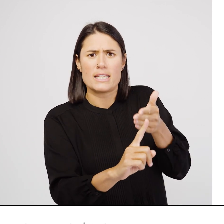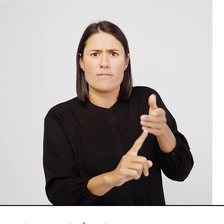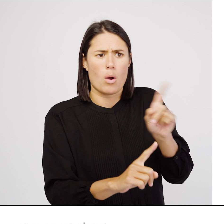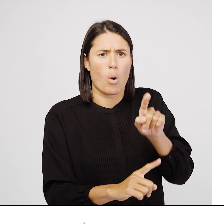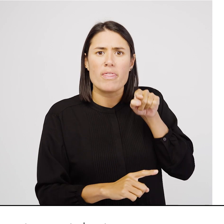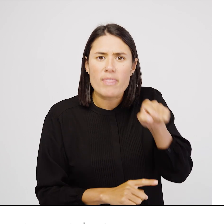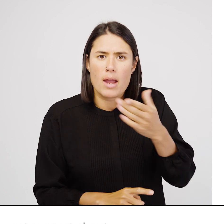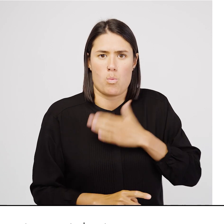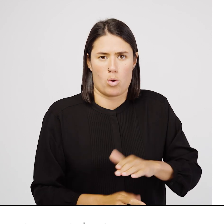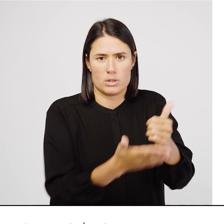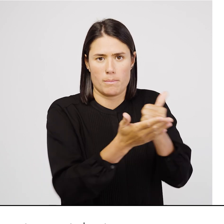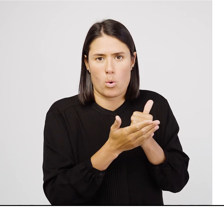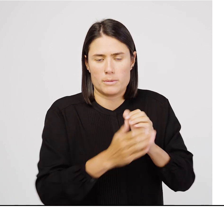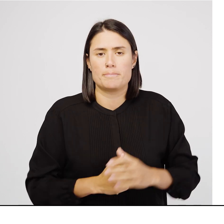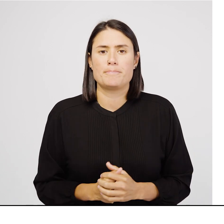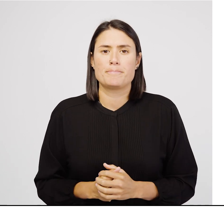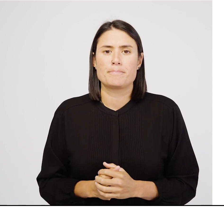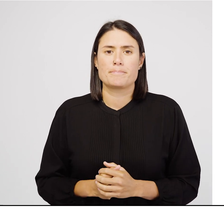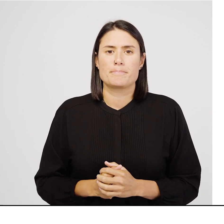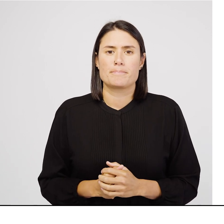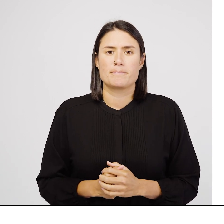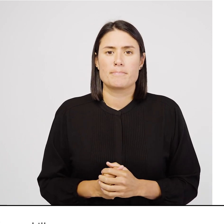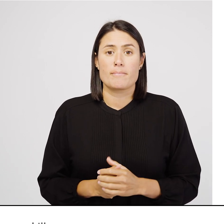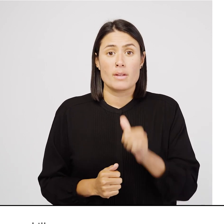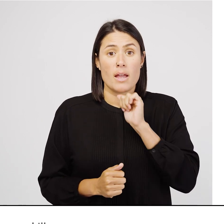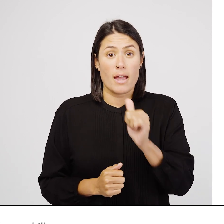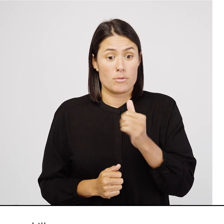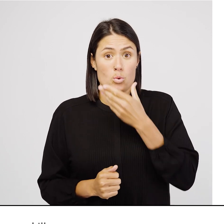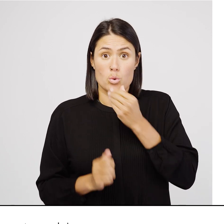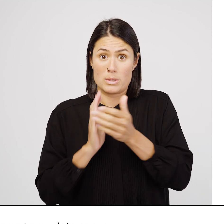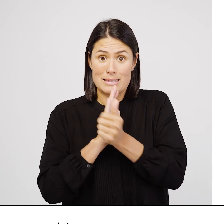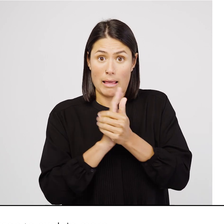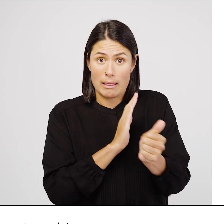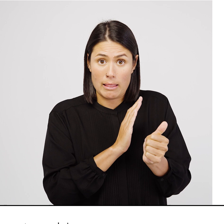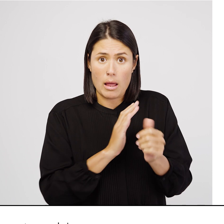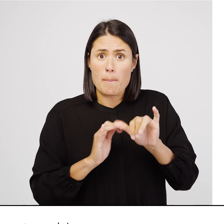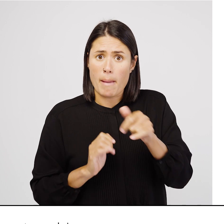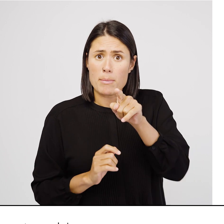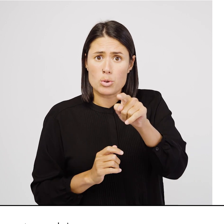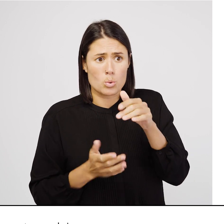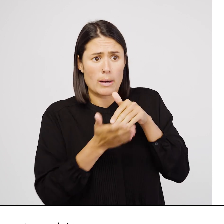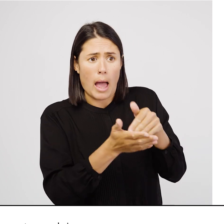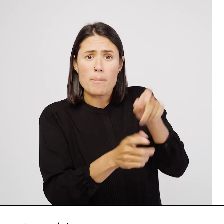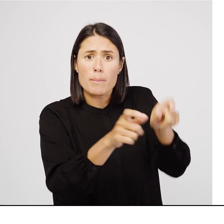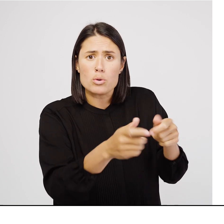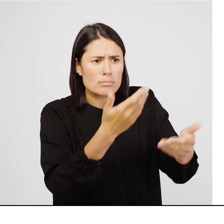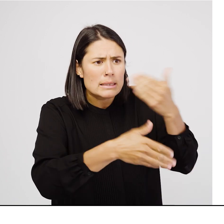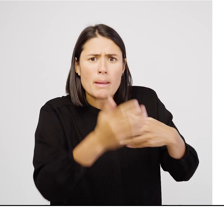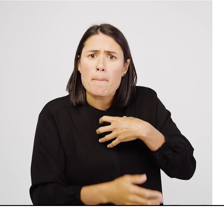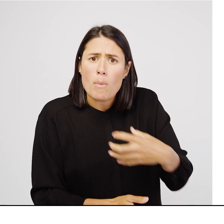identify what they want support about. If you use these skills, you might help the person to explain